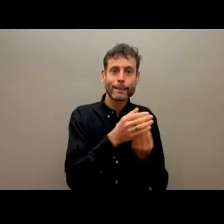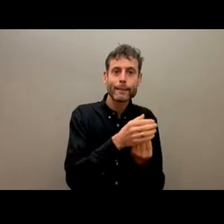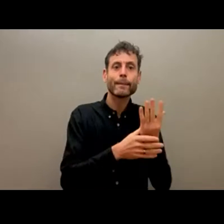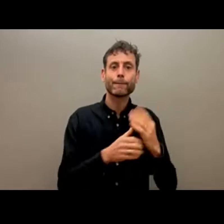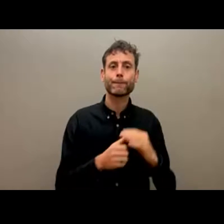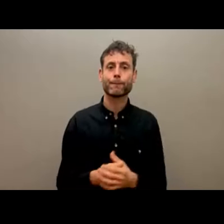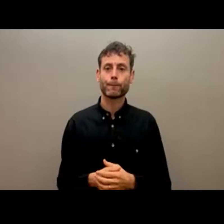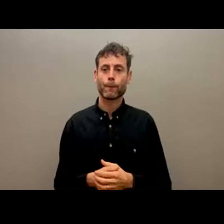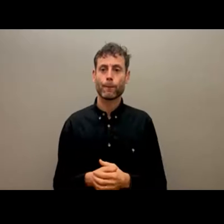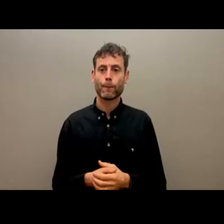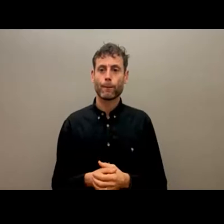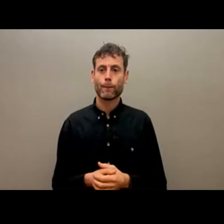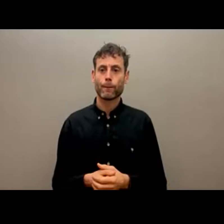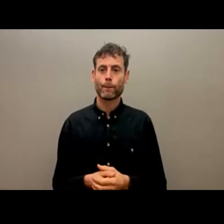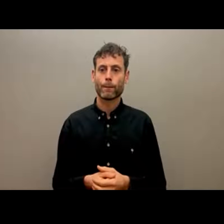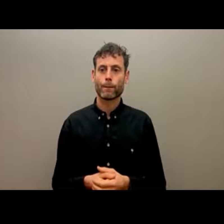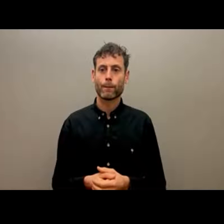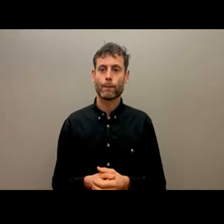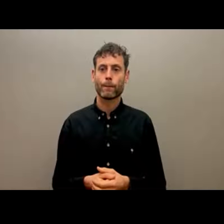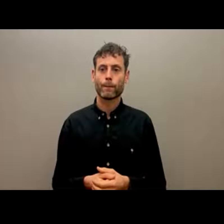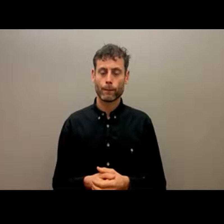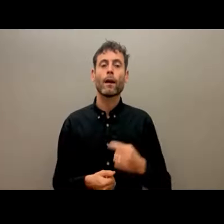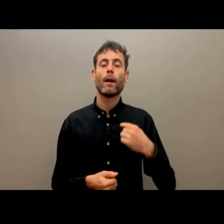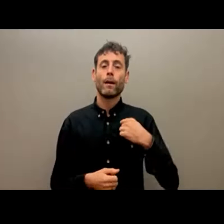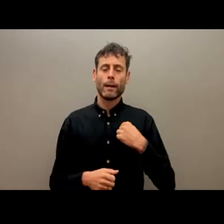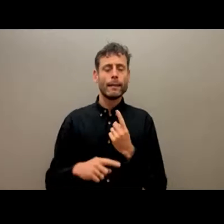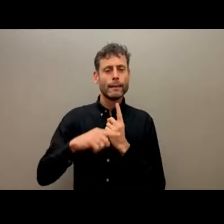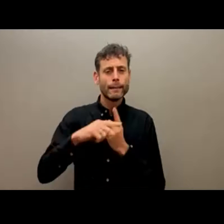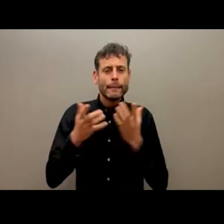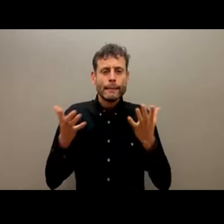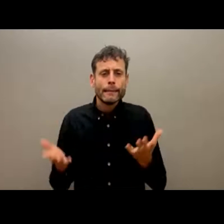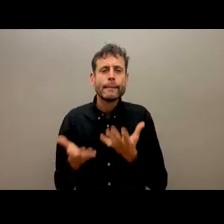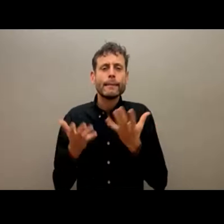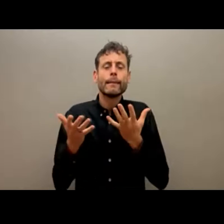We've also actively been promoting the questions of greater